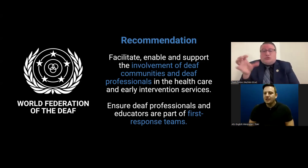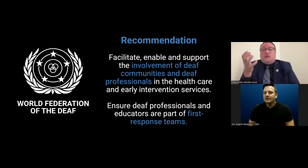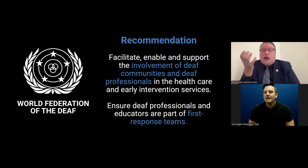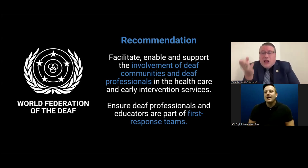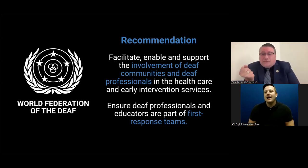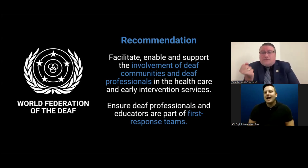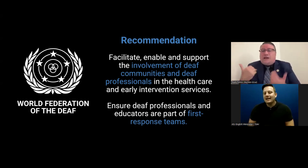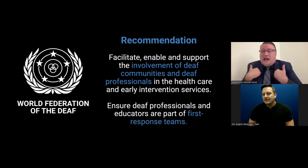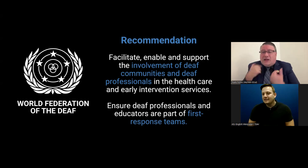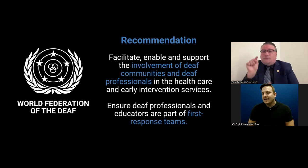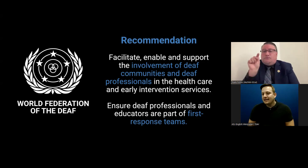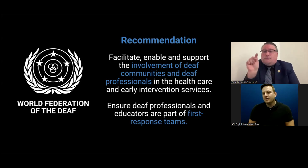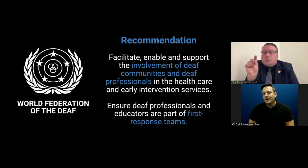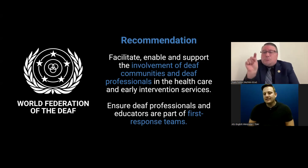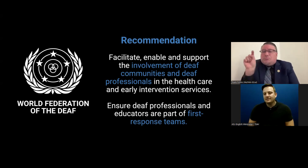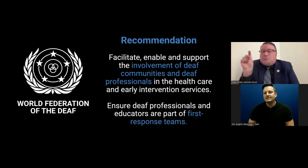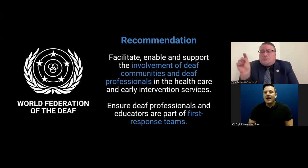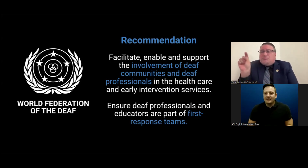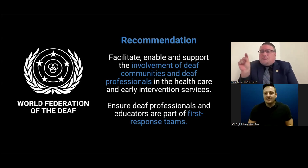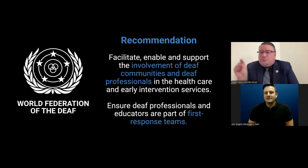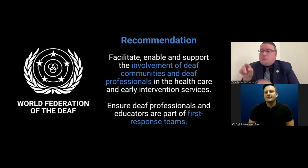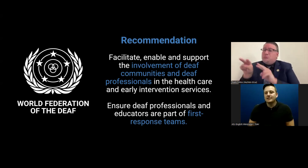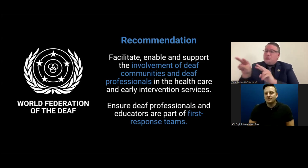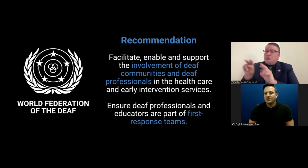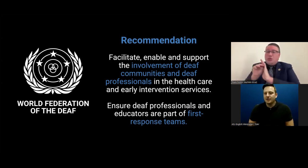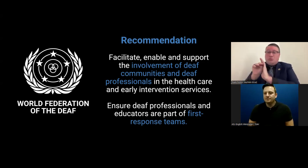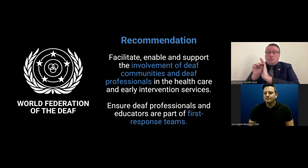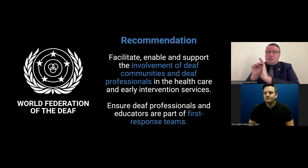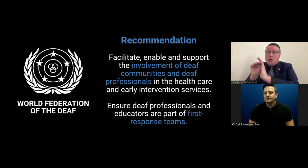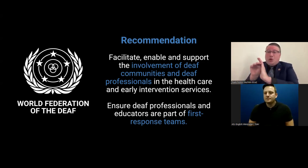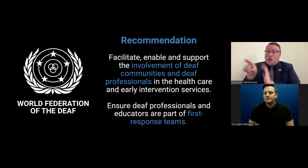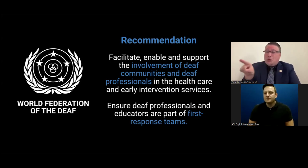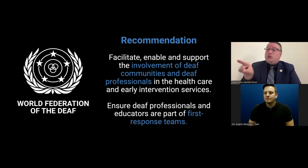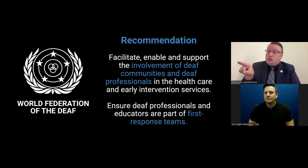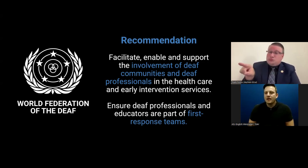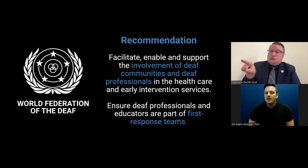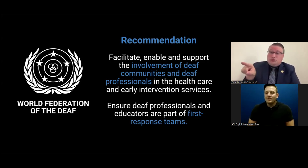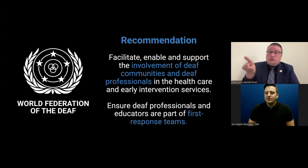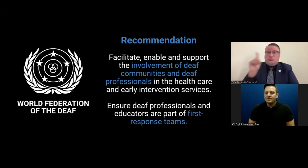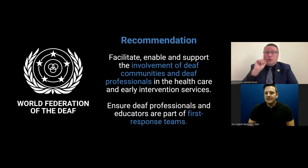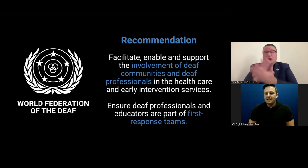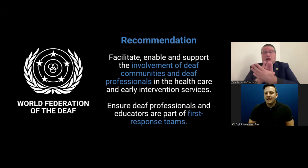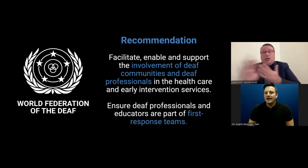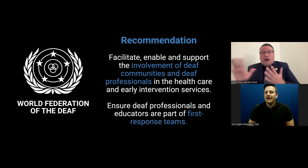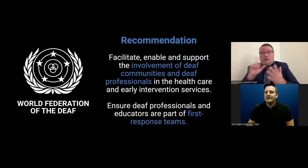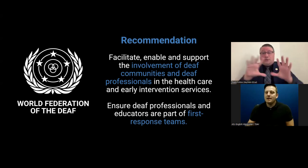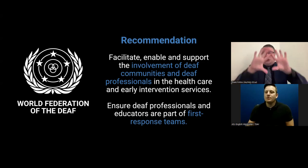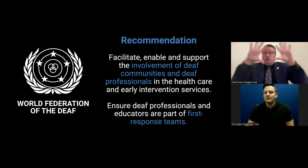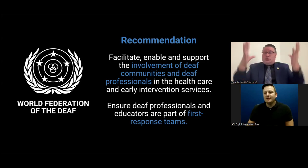instruction and getting their right to access to instruction. We do see a number of